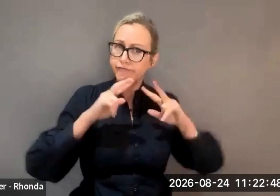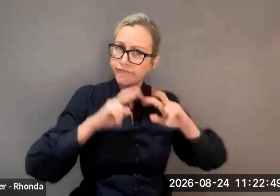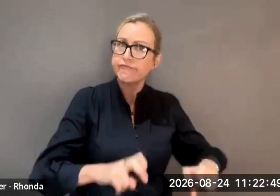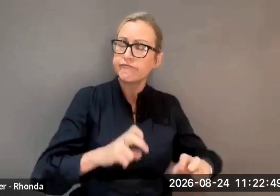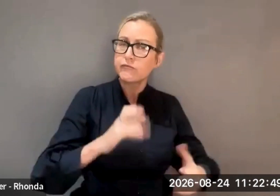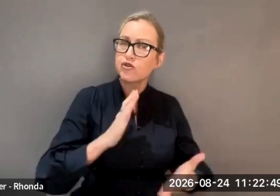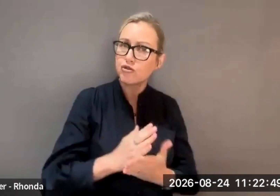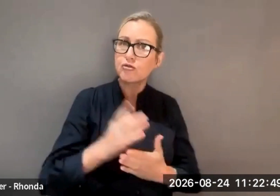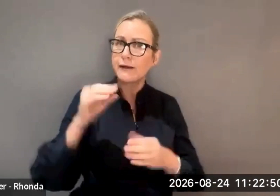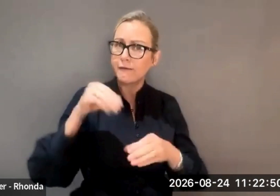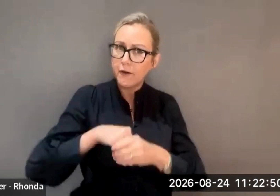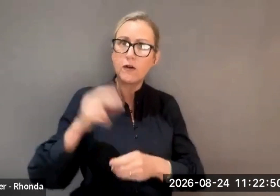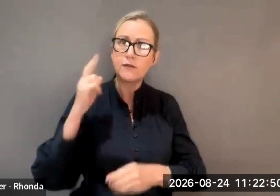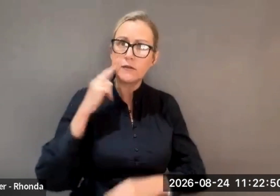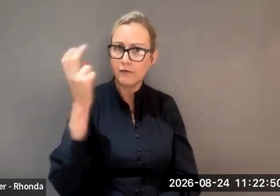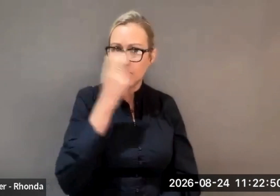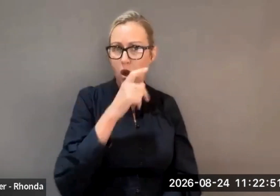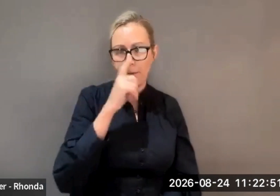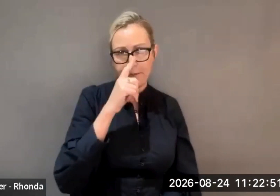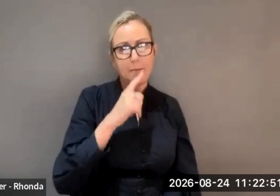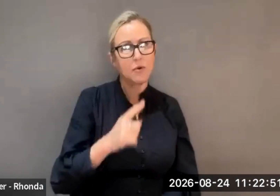slide.